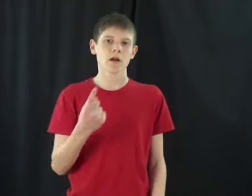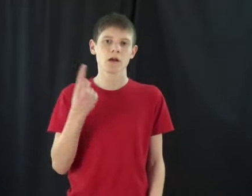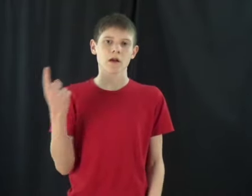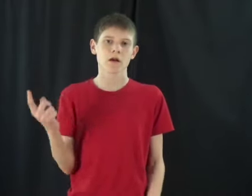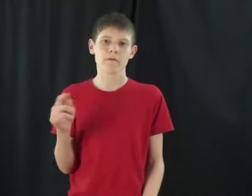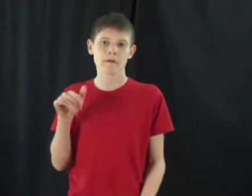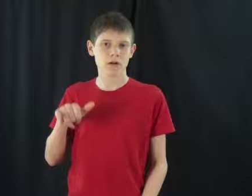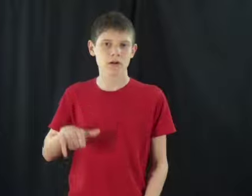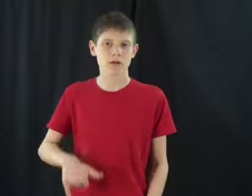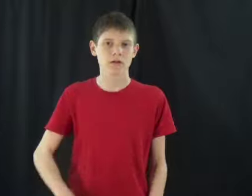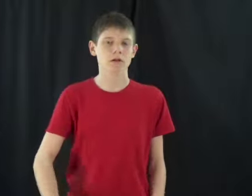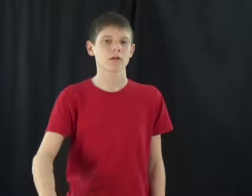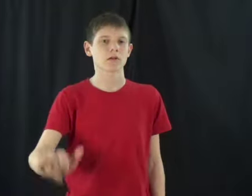Ever long